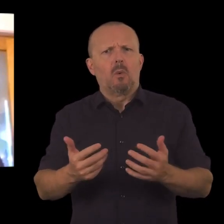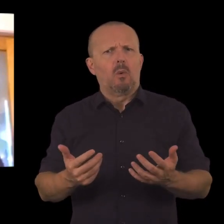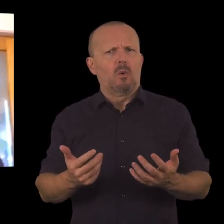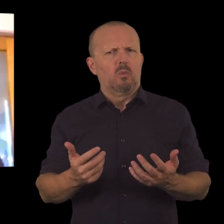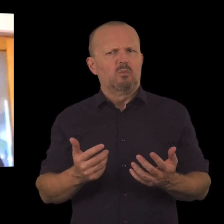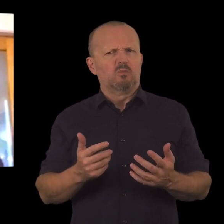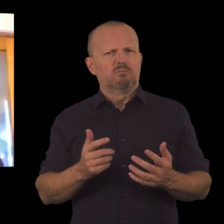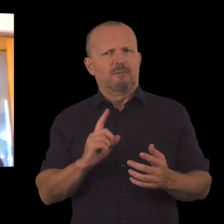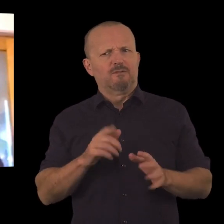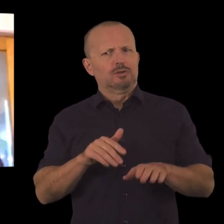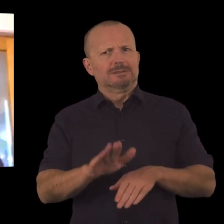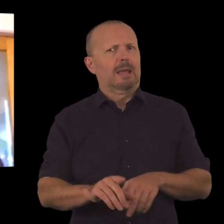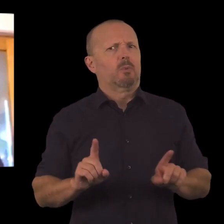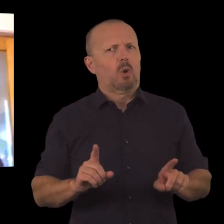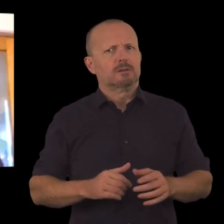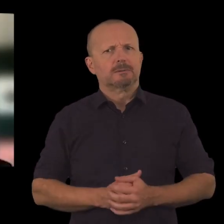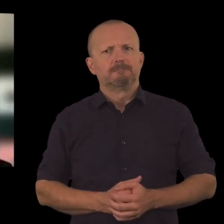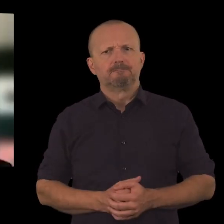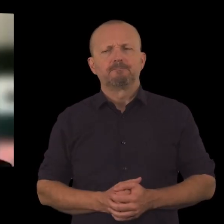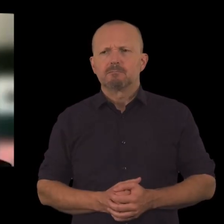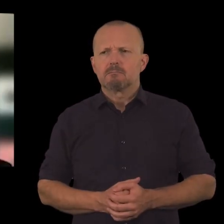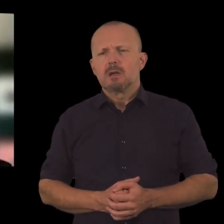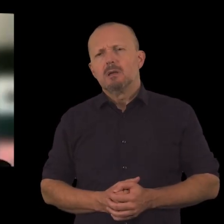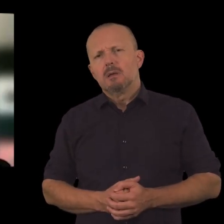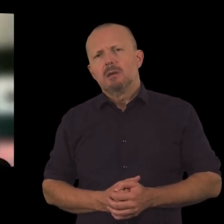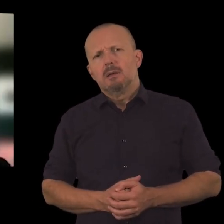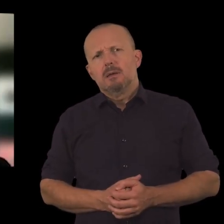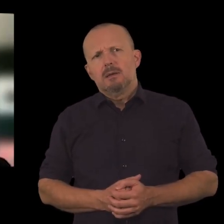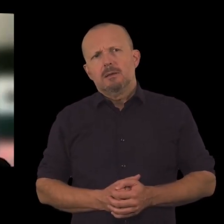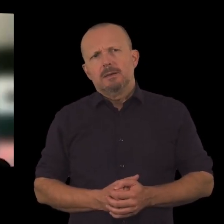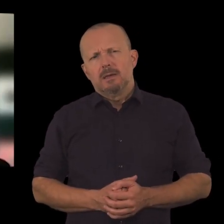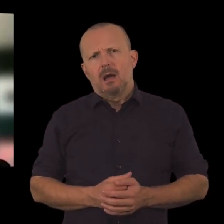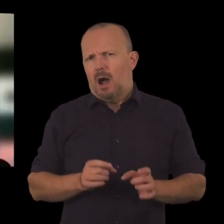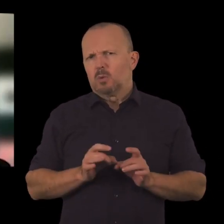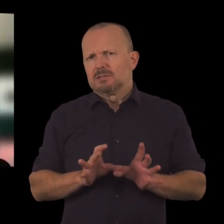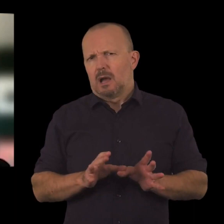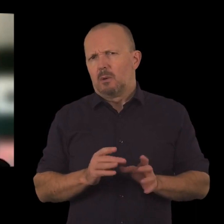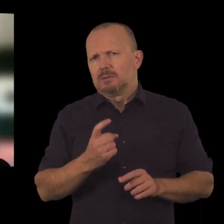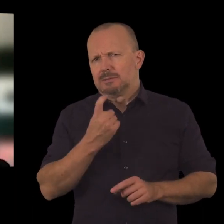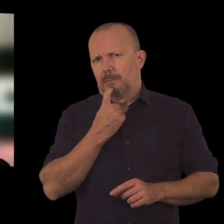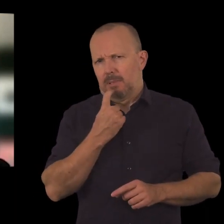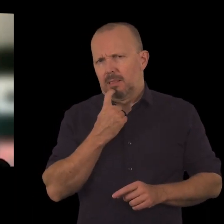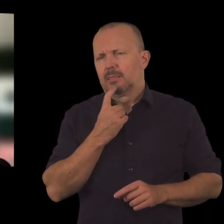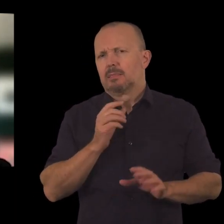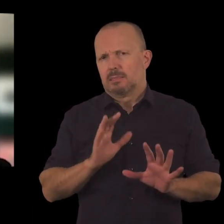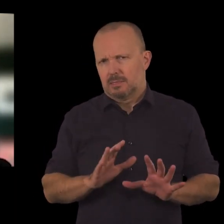what would you look at doing first? Look, I'd start really simply, and also acknowledging